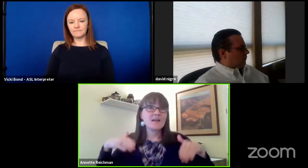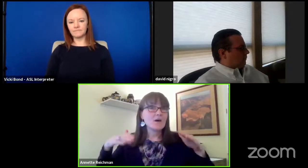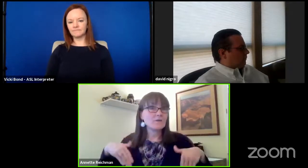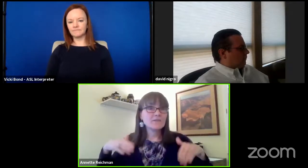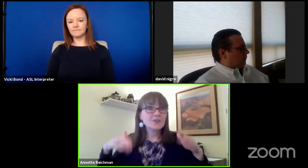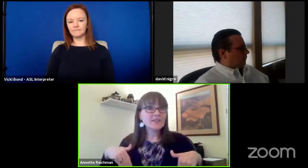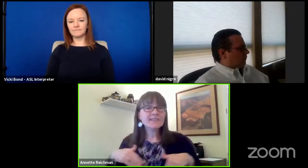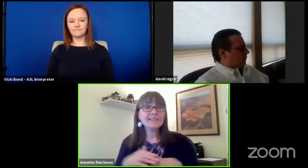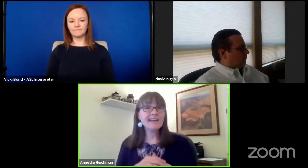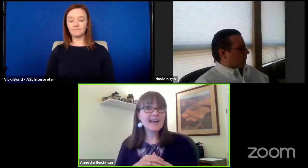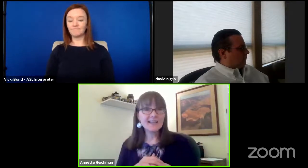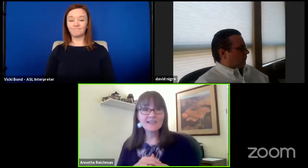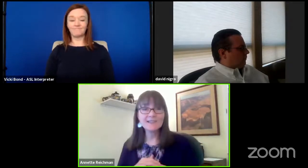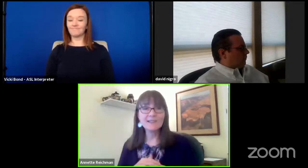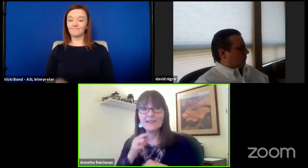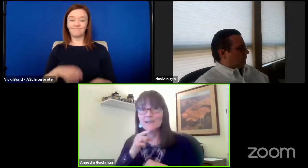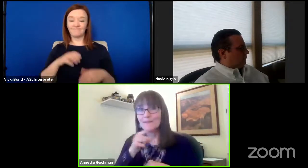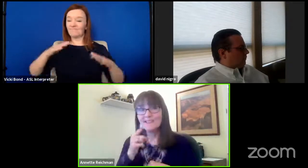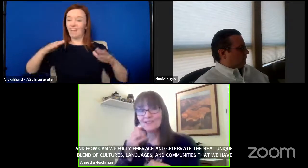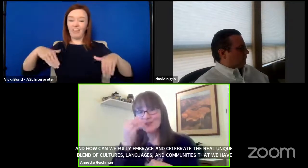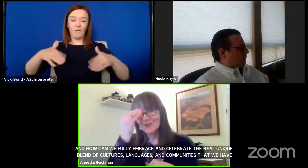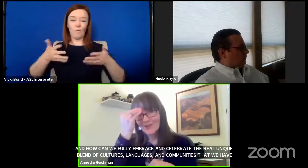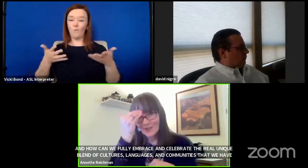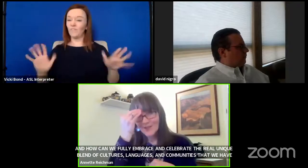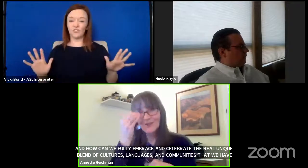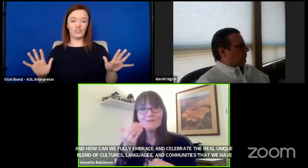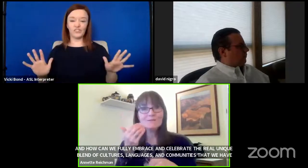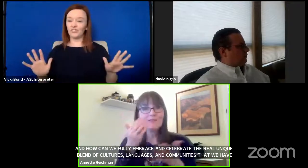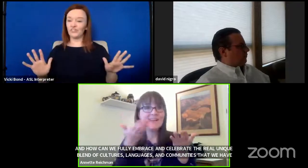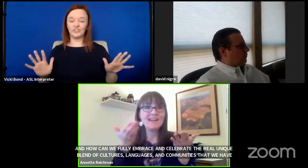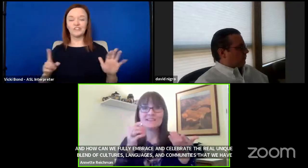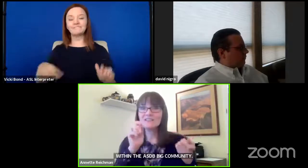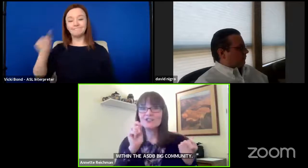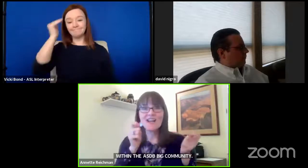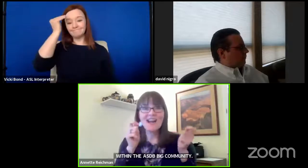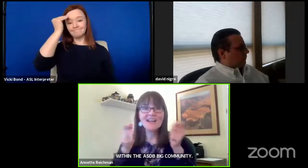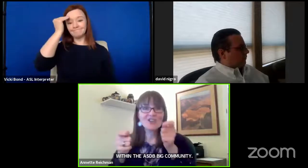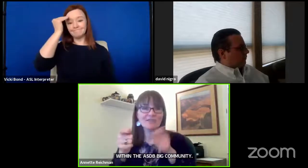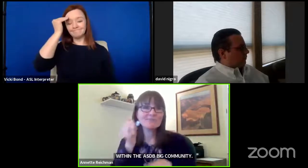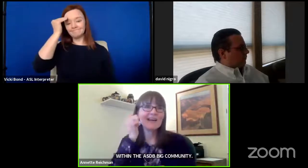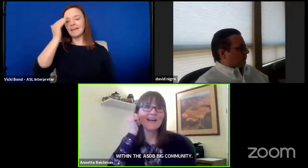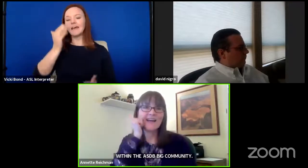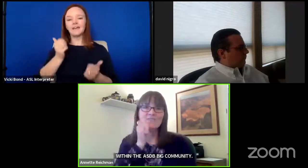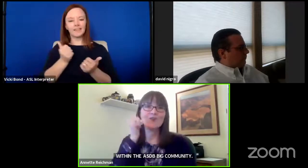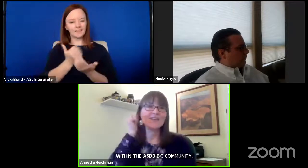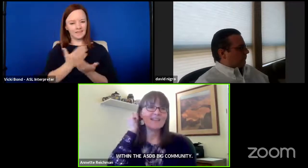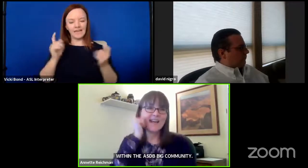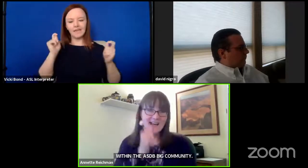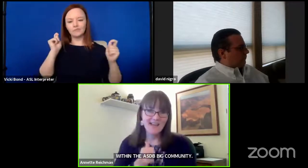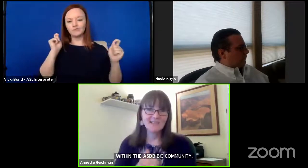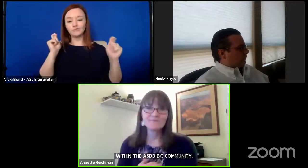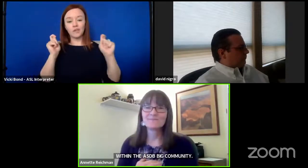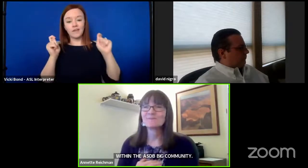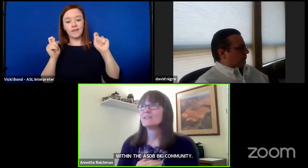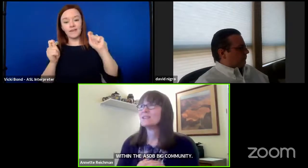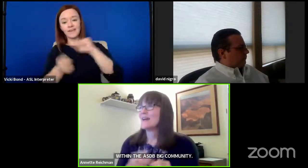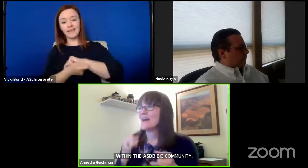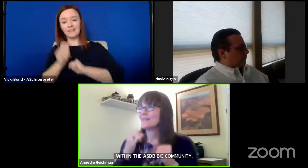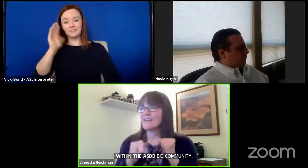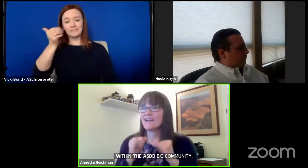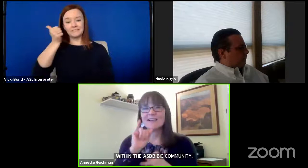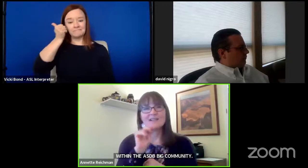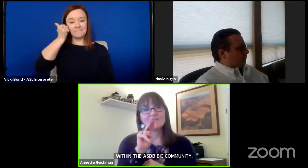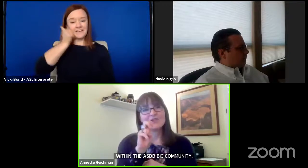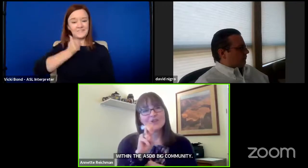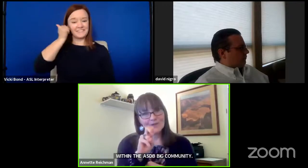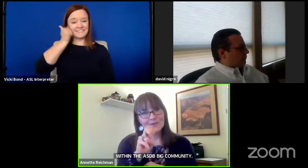And it ain't over yet. As you know, things change every day.